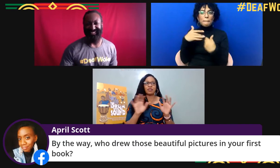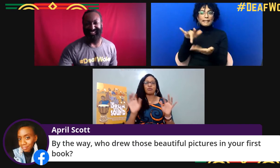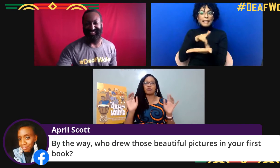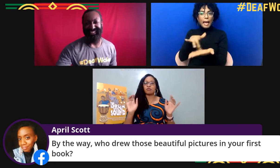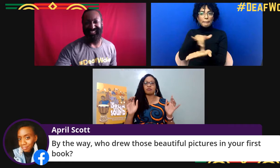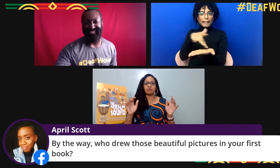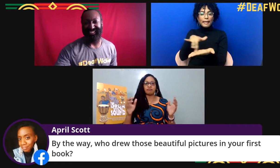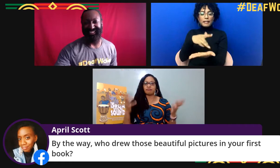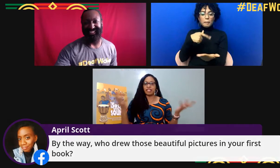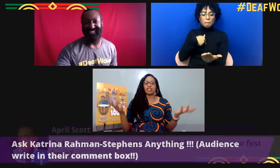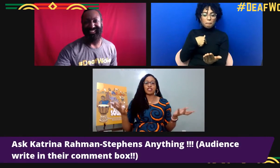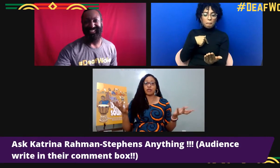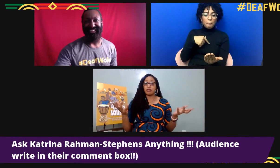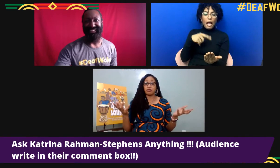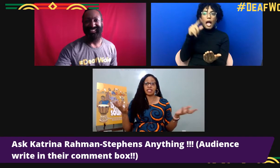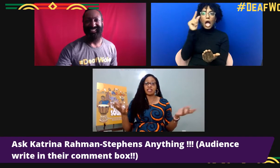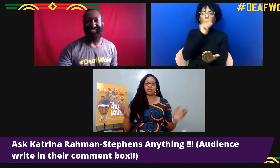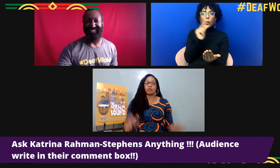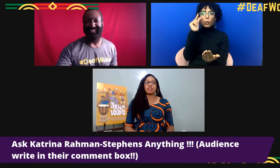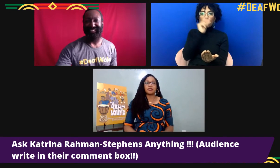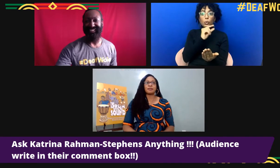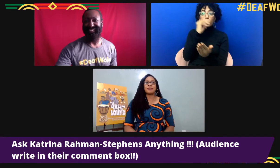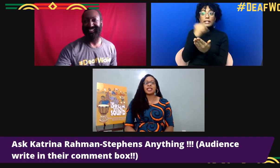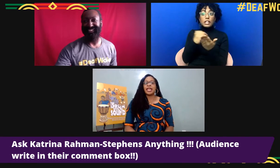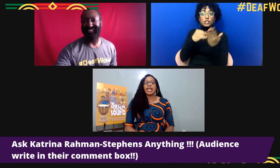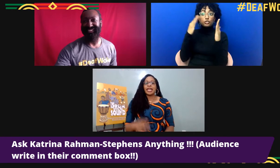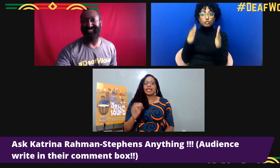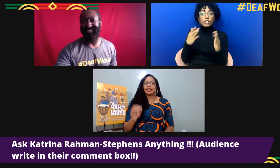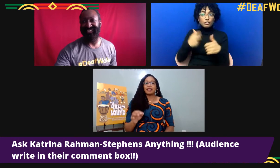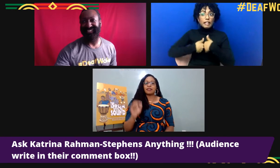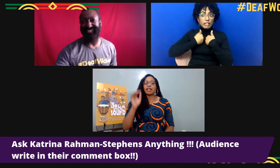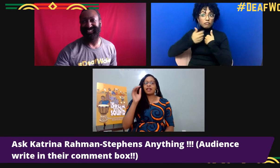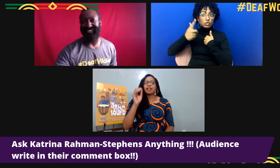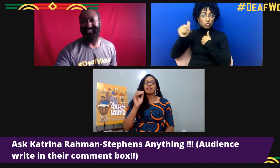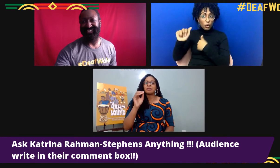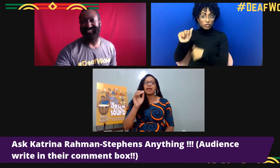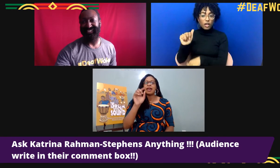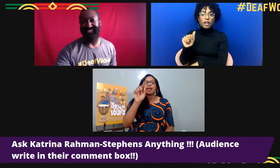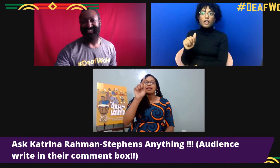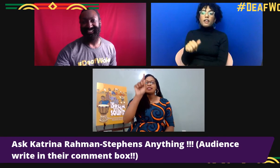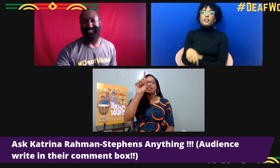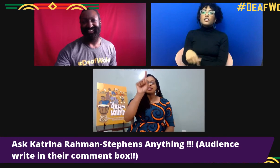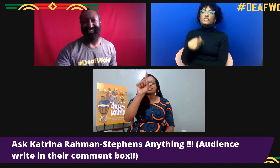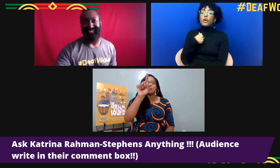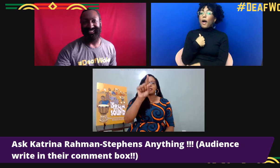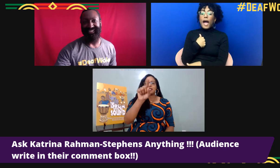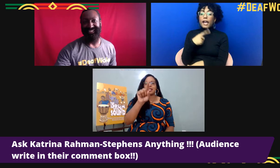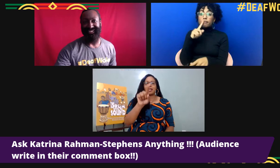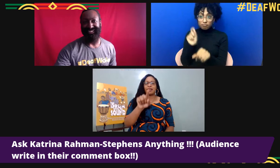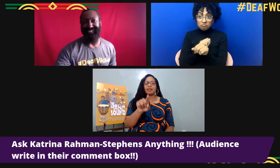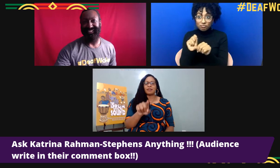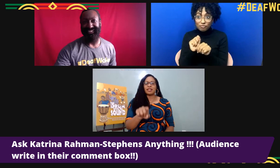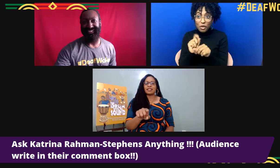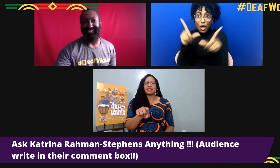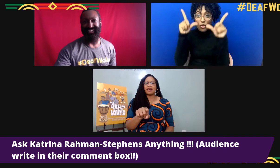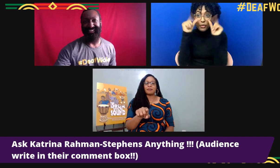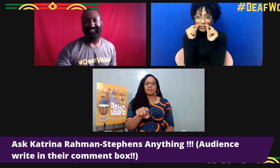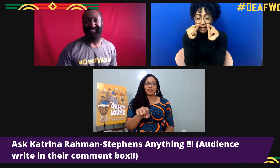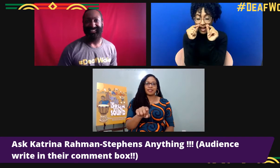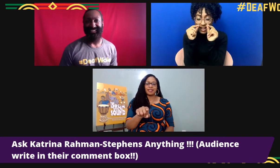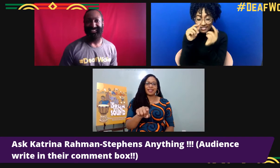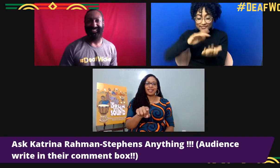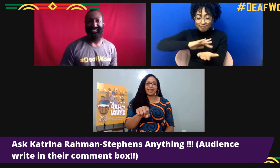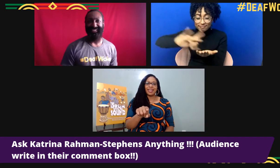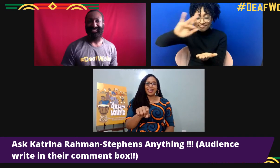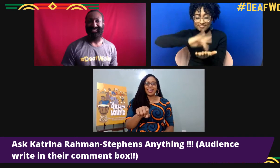I Googled illustrators in Georgia. And I closed my eyes and I just went down and I